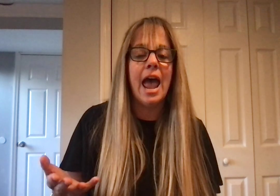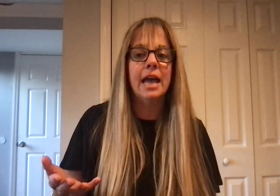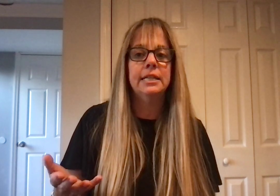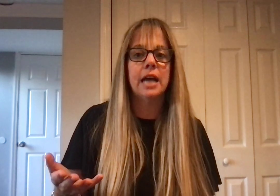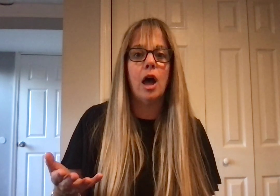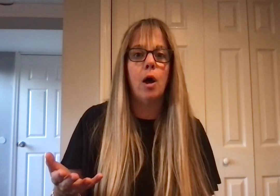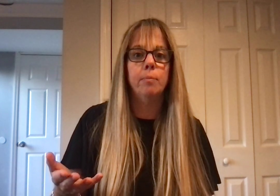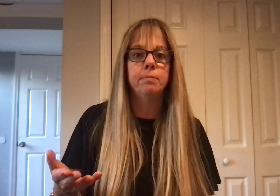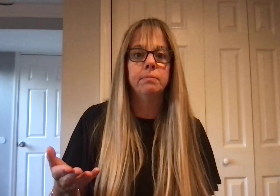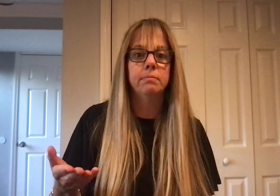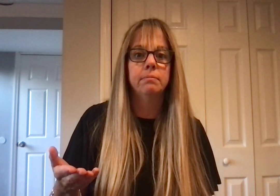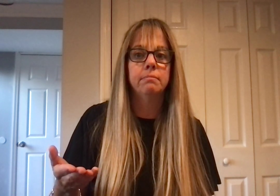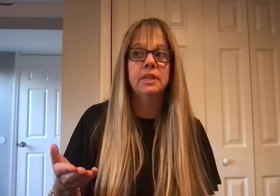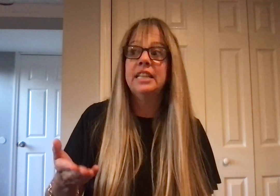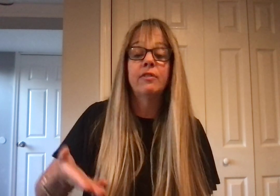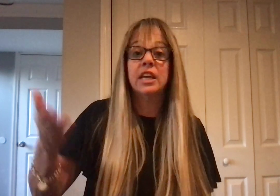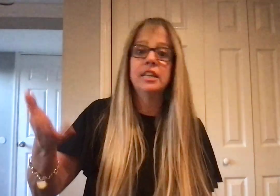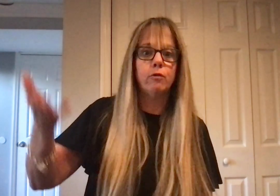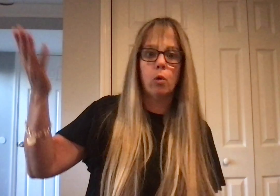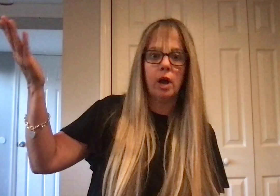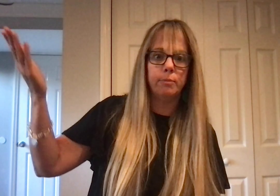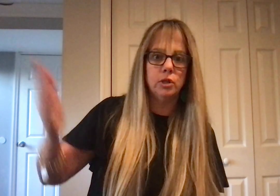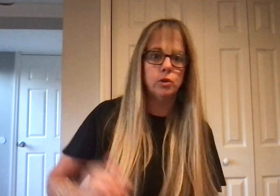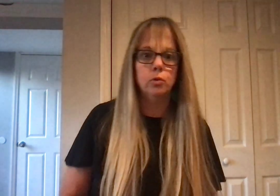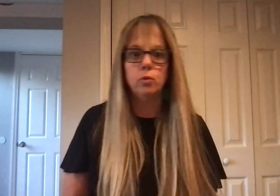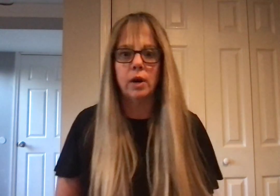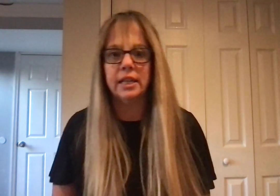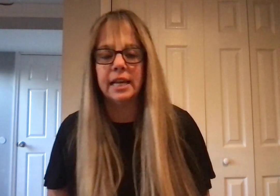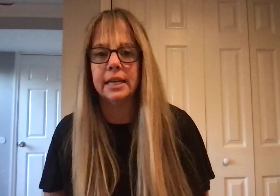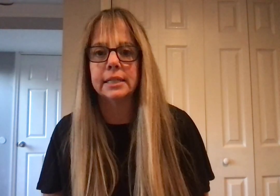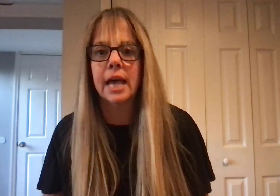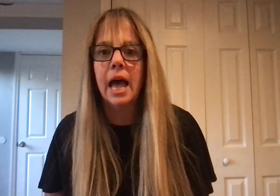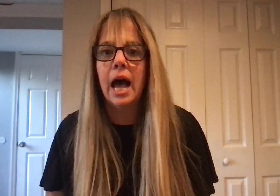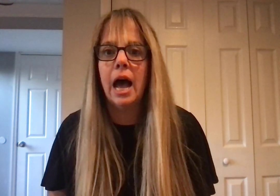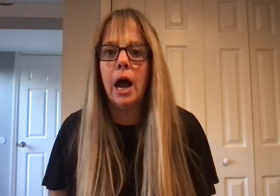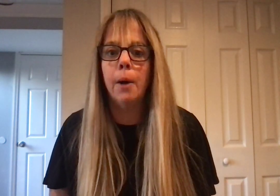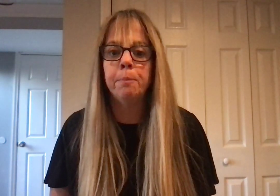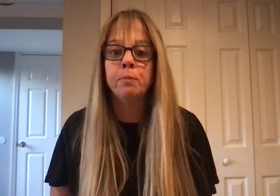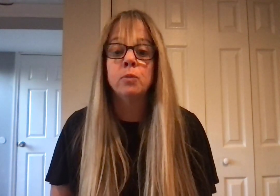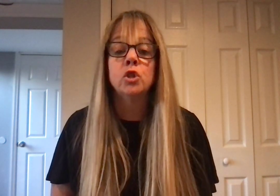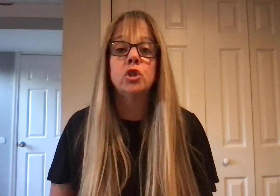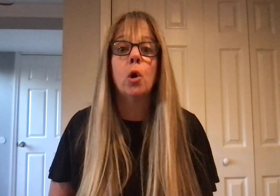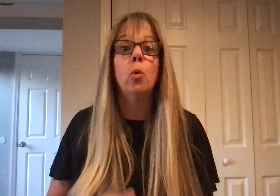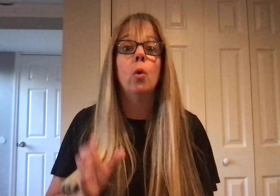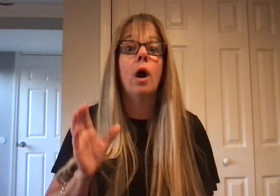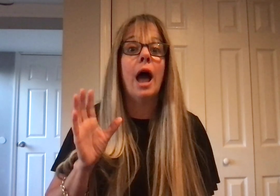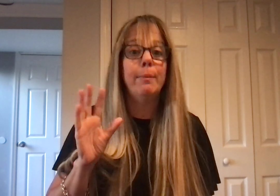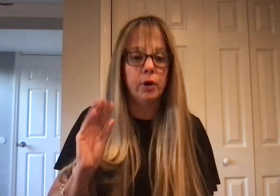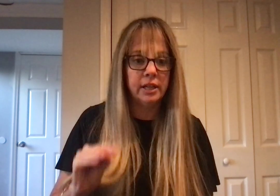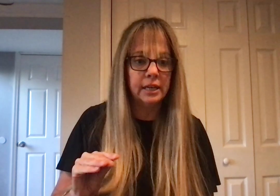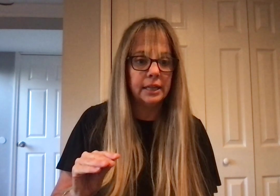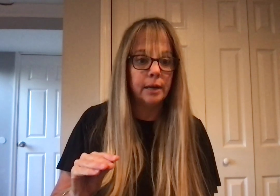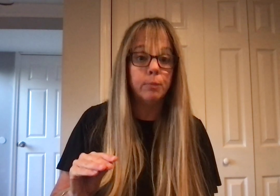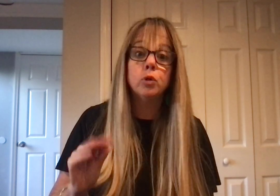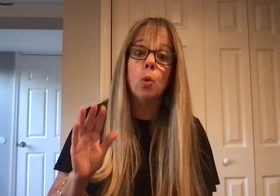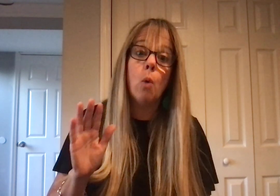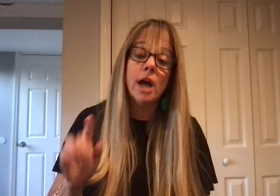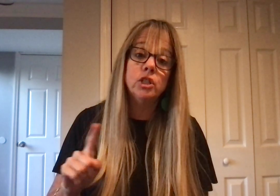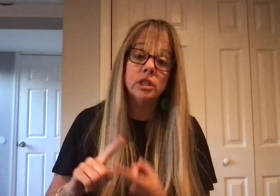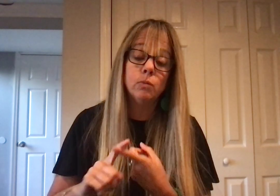and the deaf kids have grown up to do great things. So I put in the clip, so